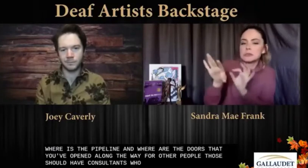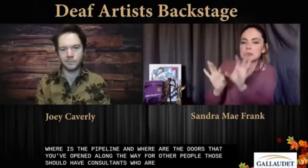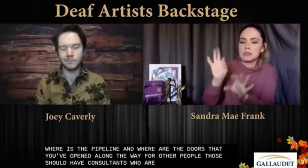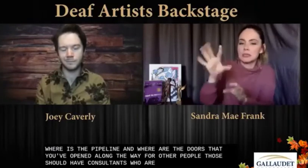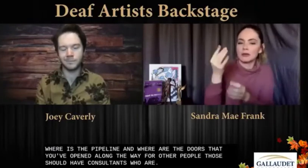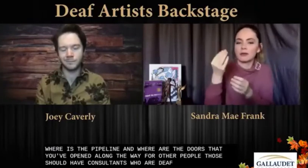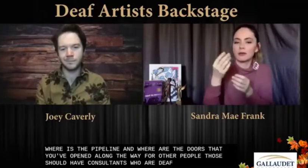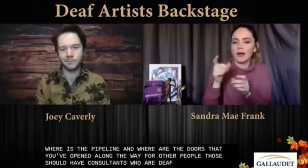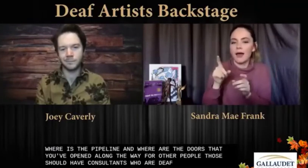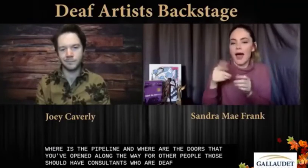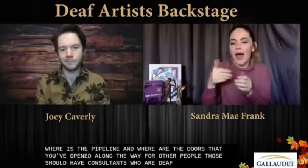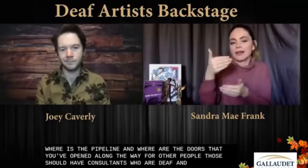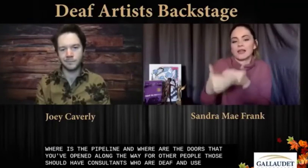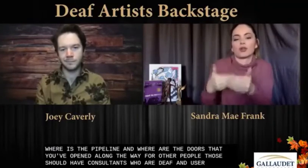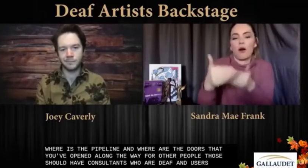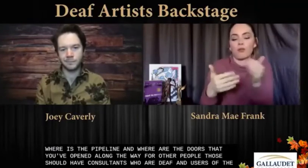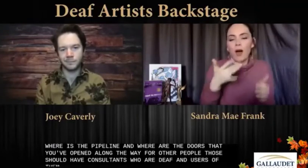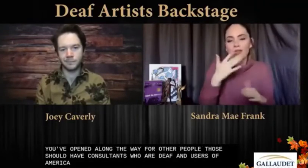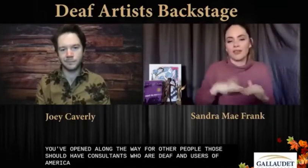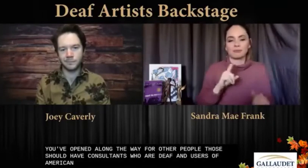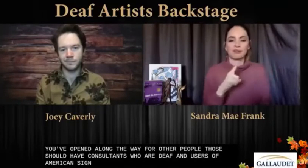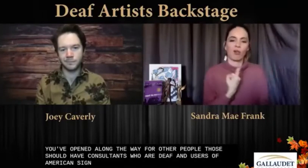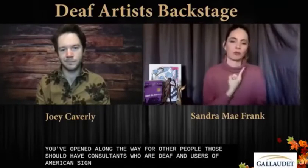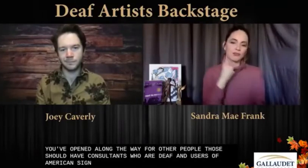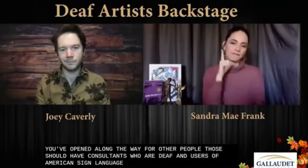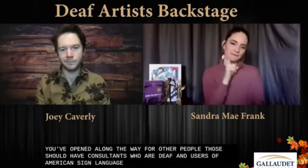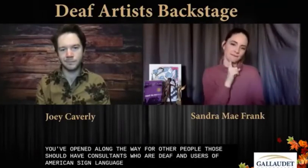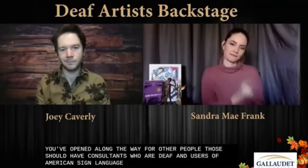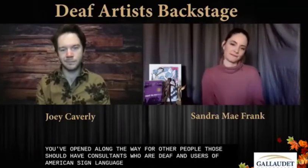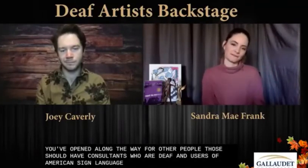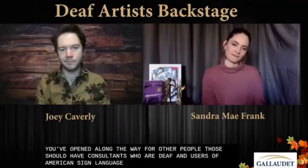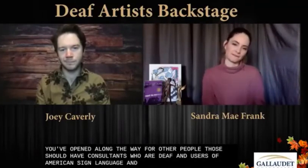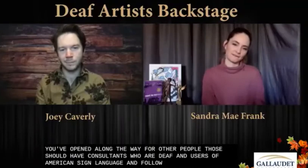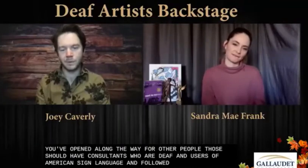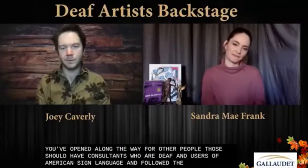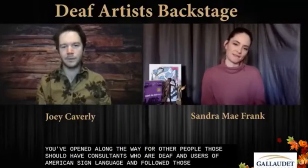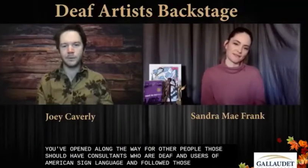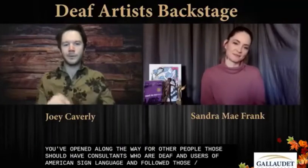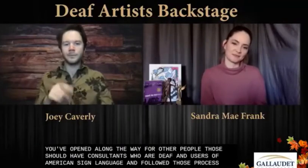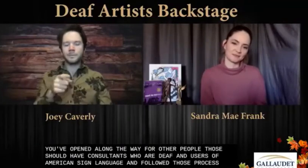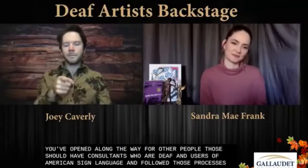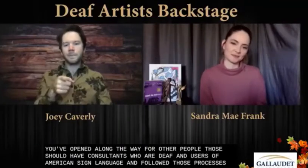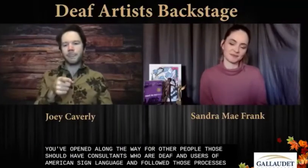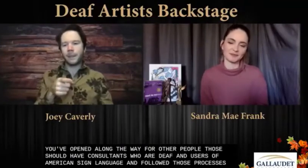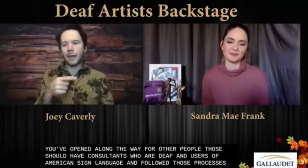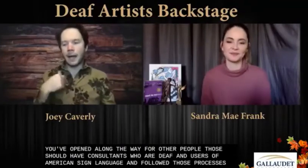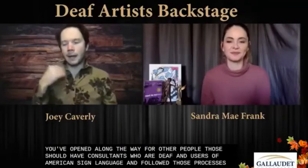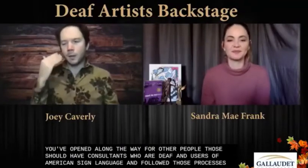are deaf and users of american sign language and follow those processes